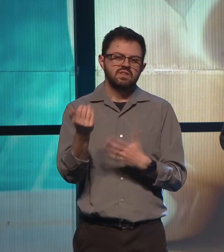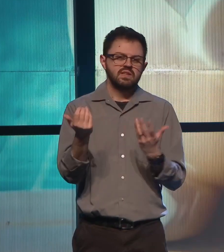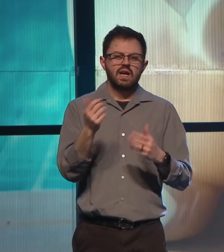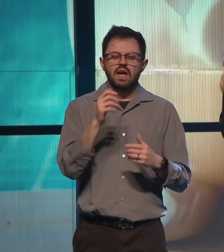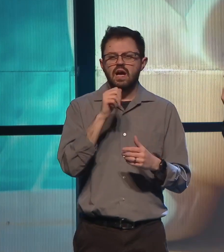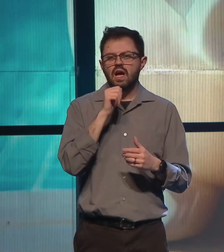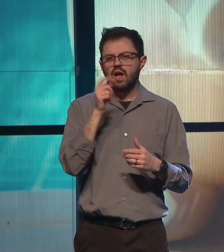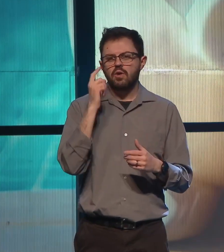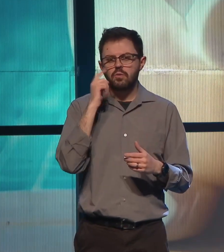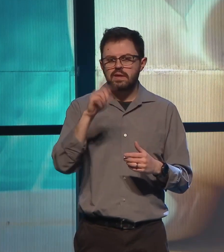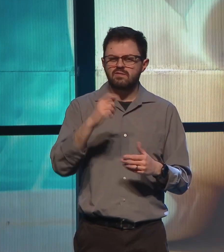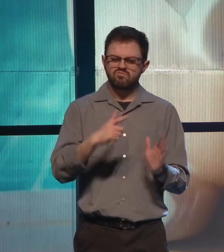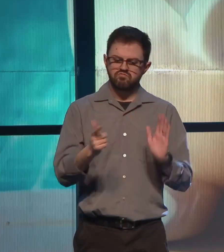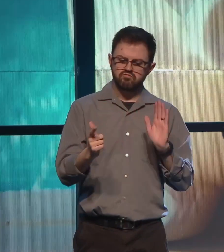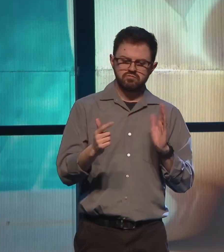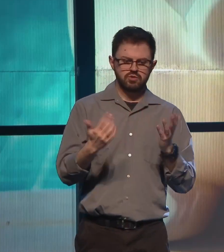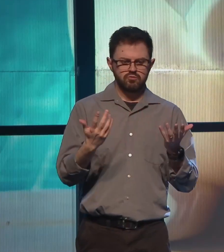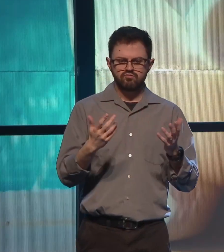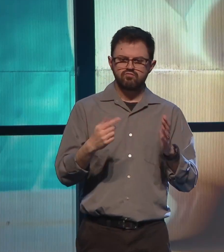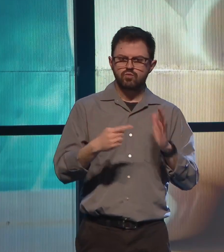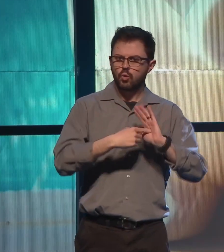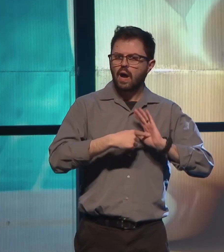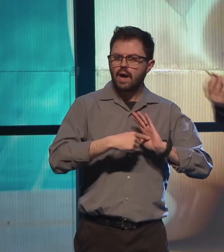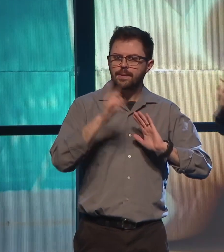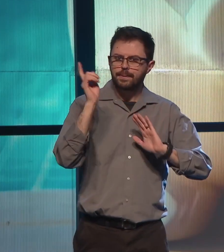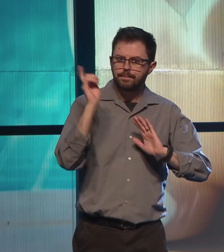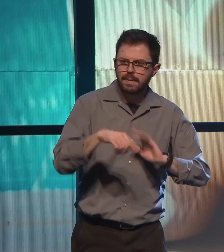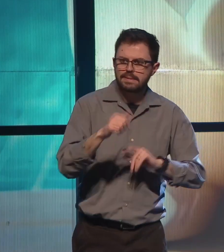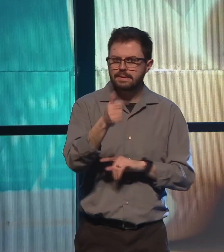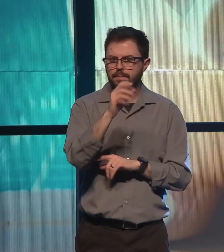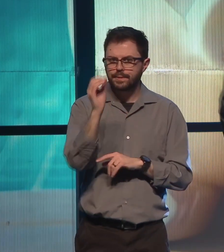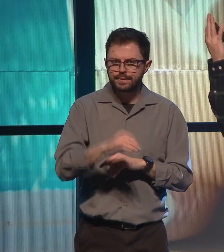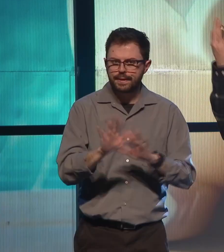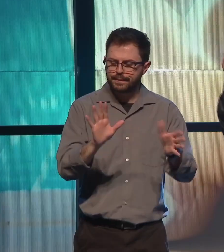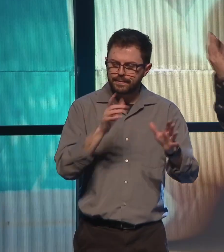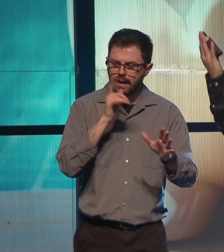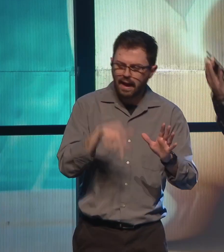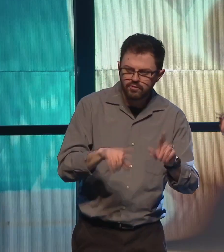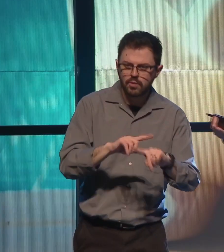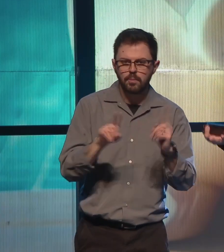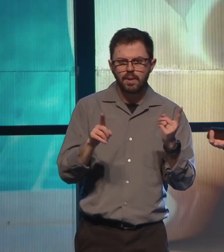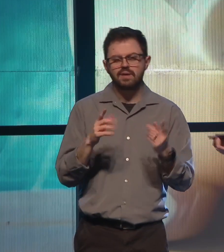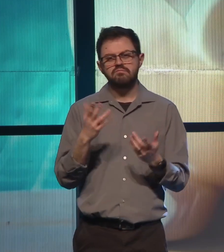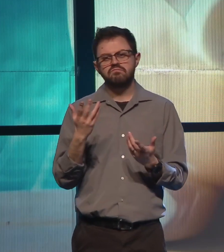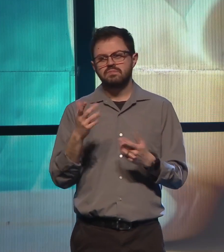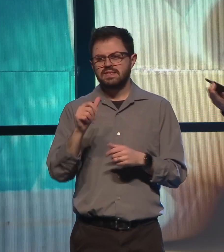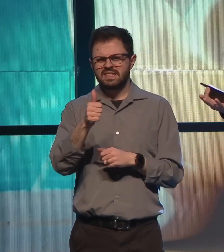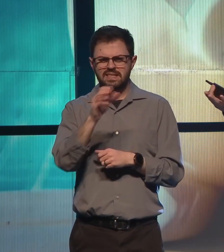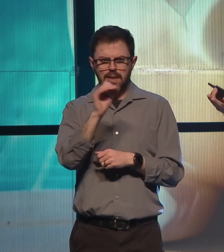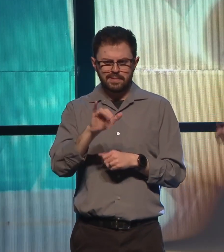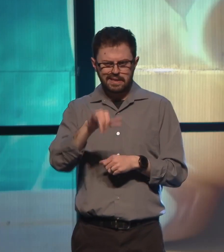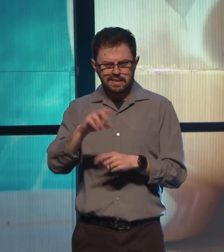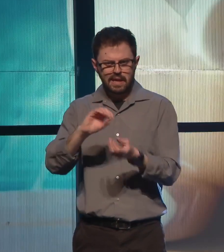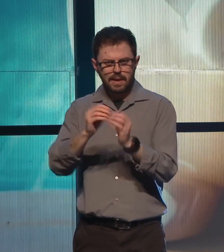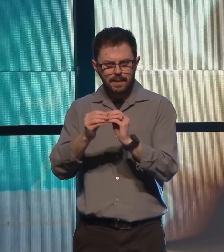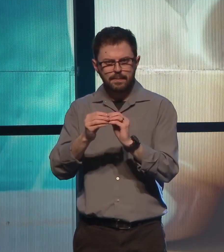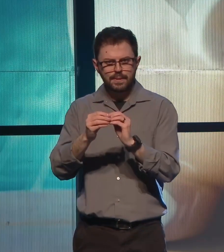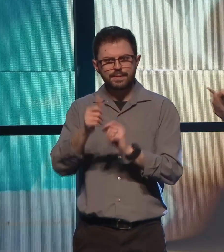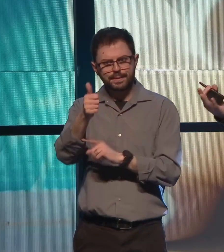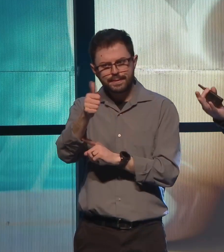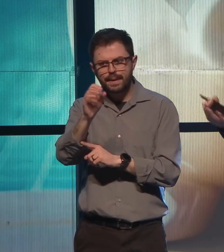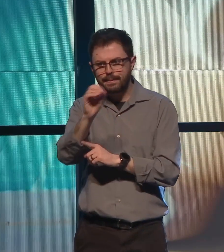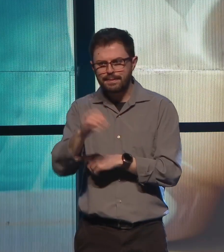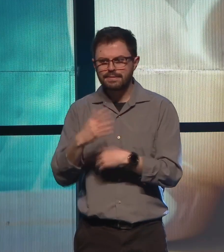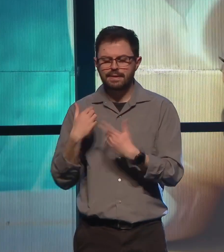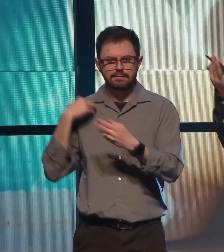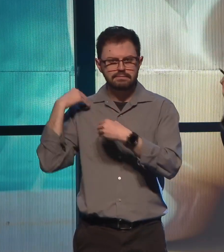10%, but I think it's a great goal to start with. 10%, it's been around for a couple thousand years. Not